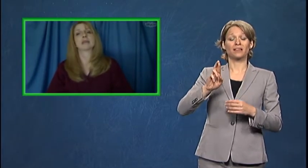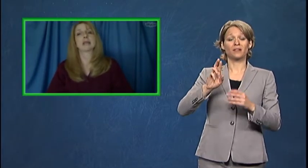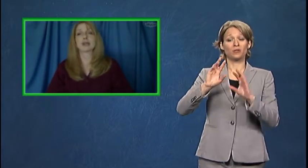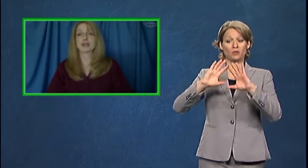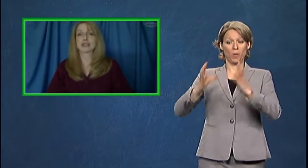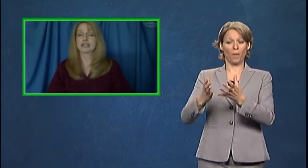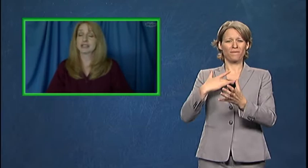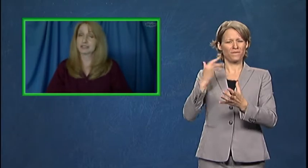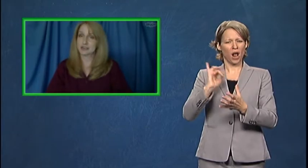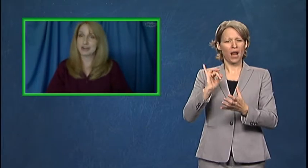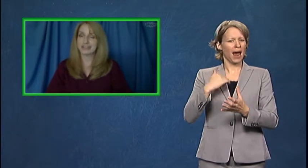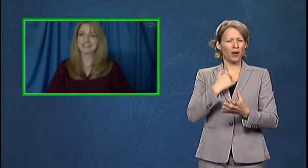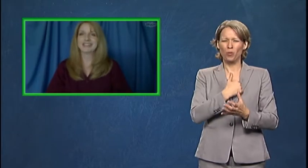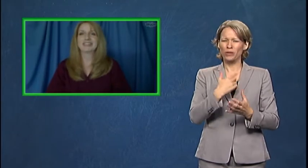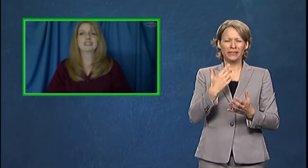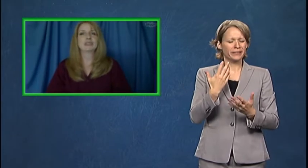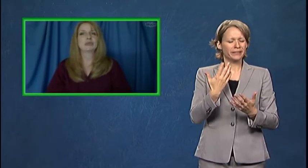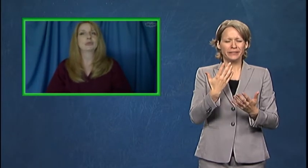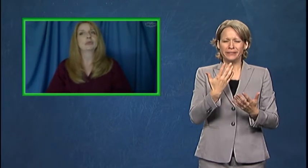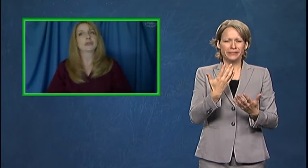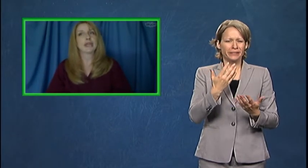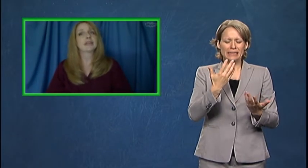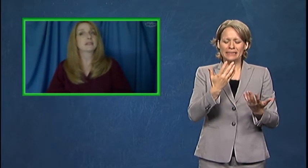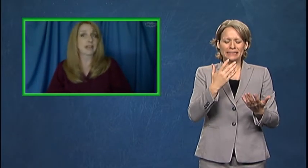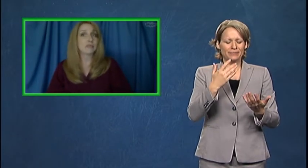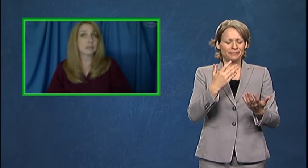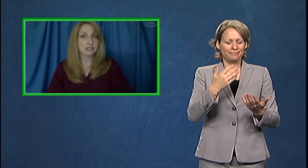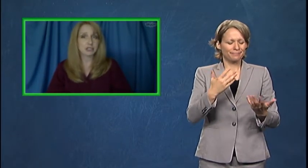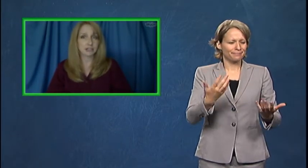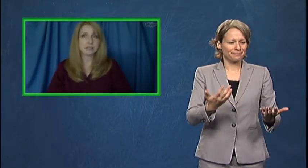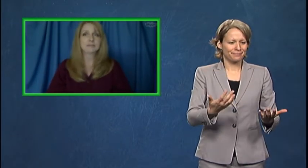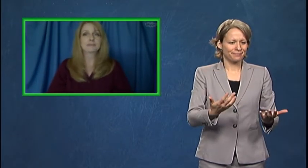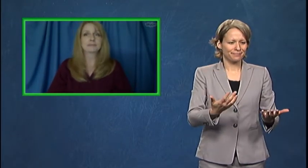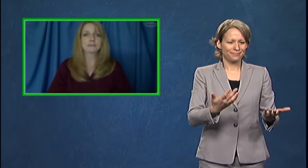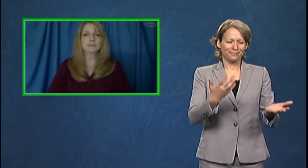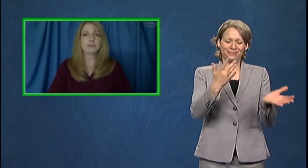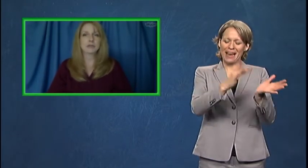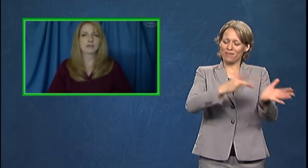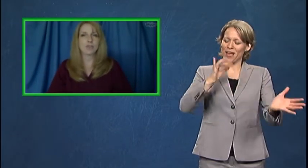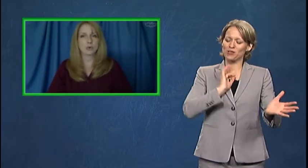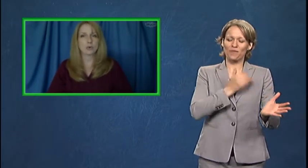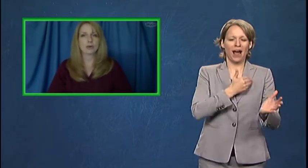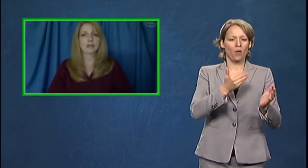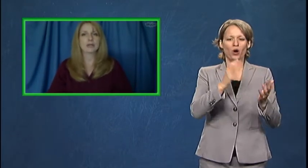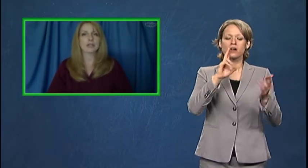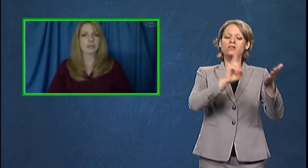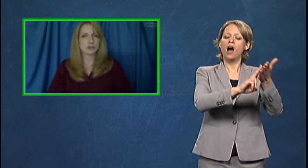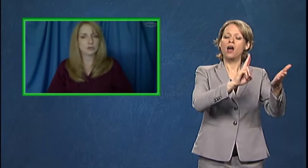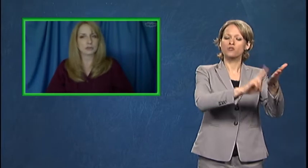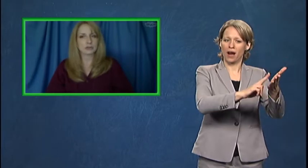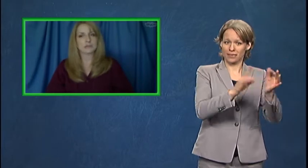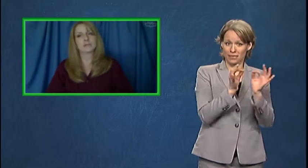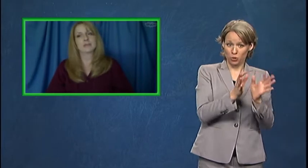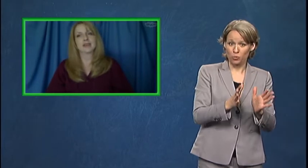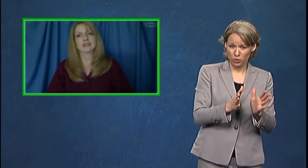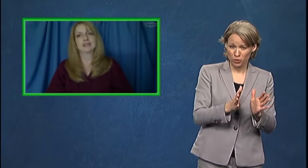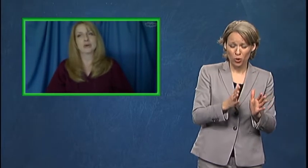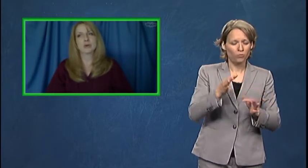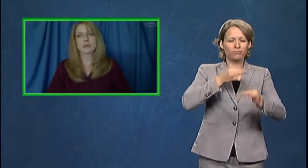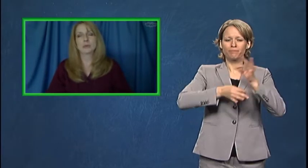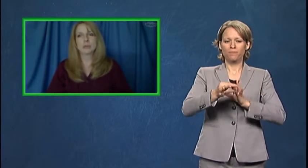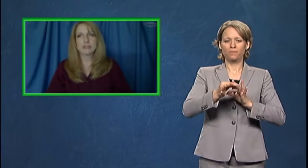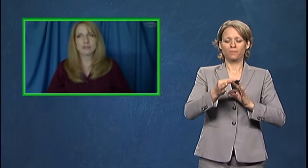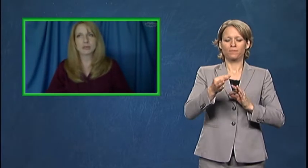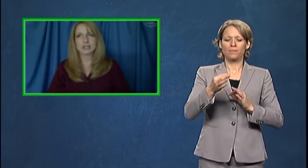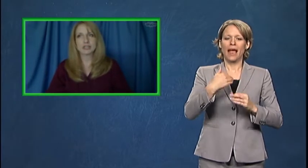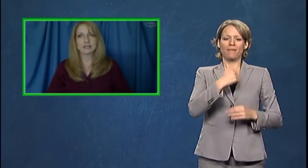so they encouraged us strongly to create staff positions for interpreters. And